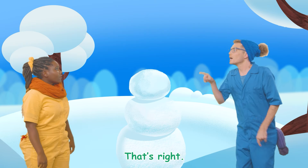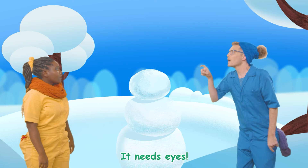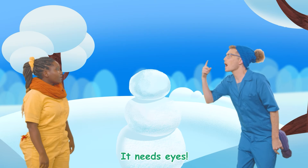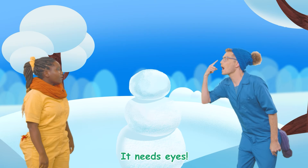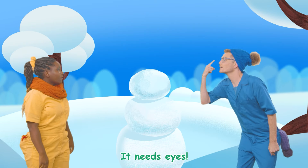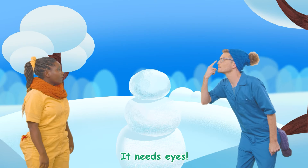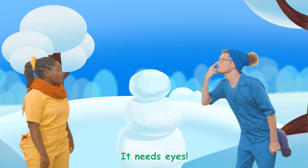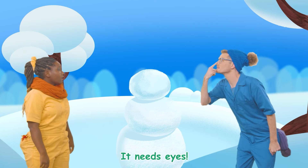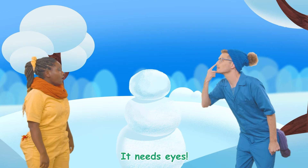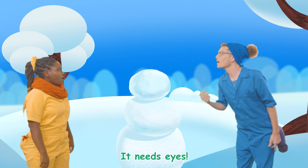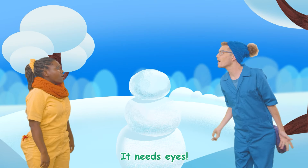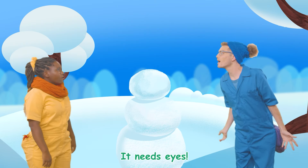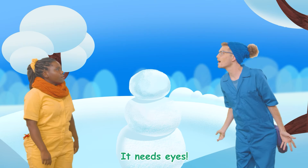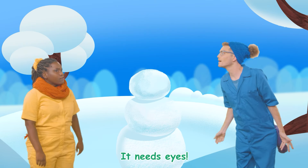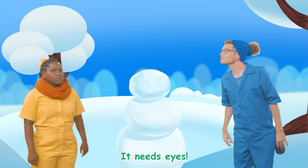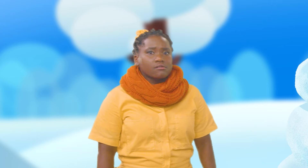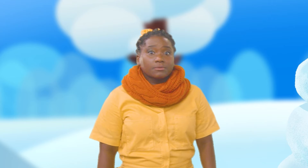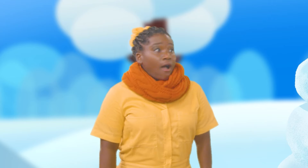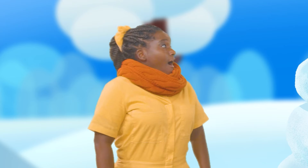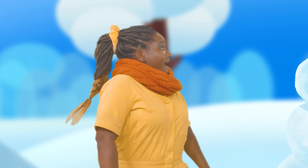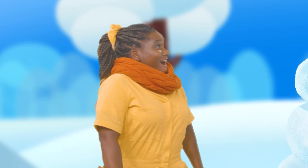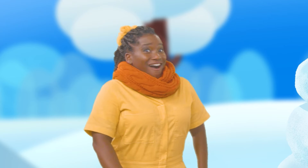It needs eyes. Aha!